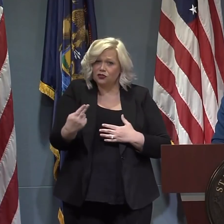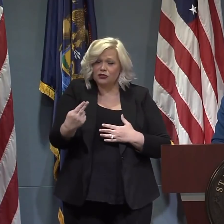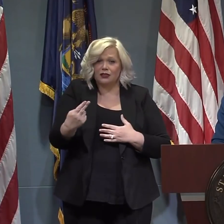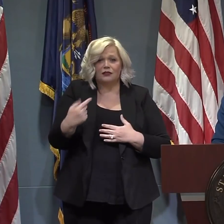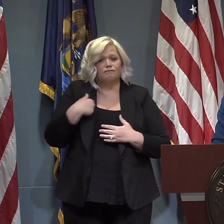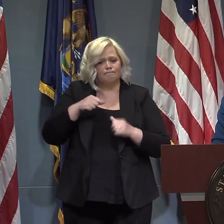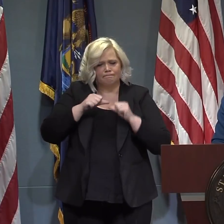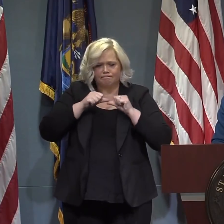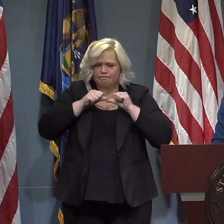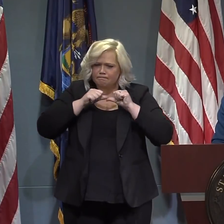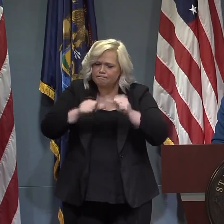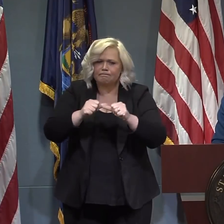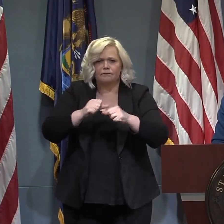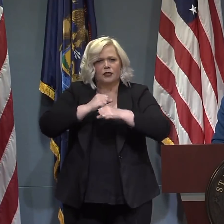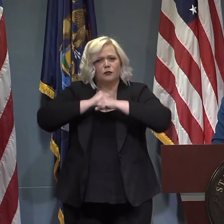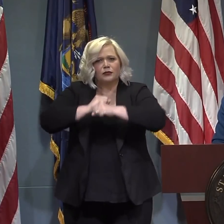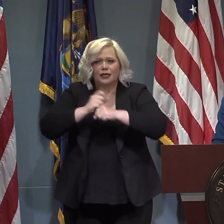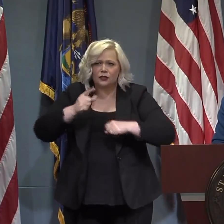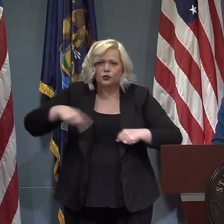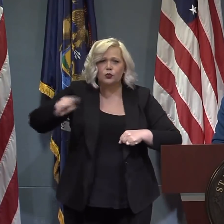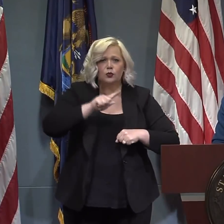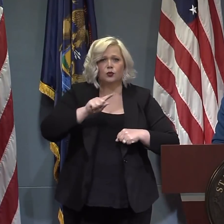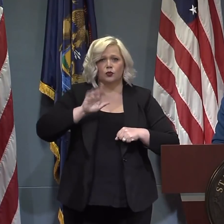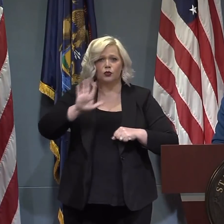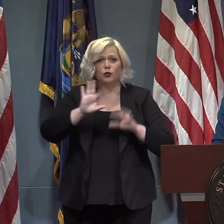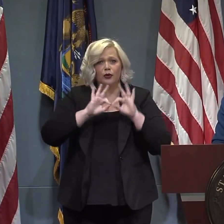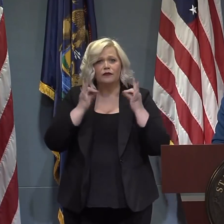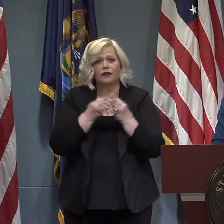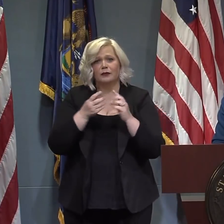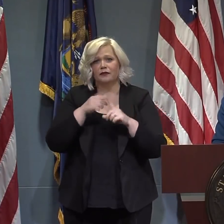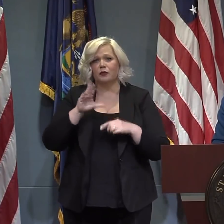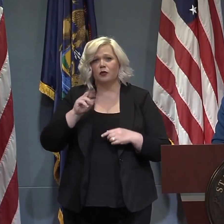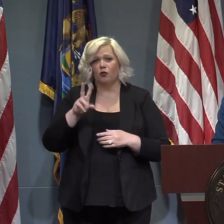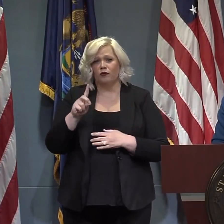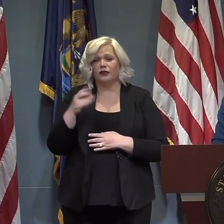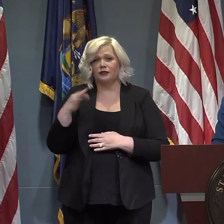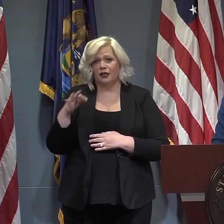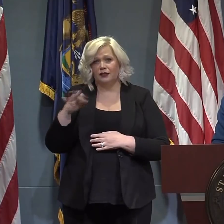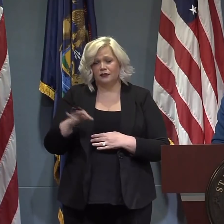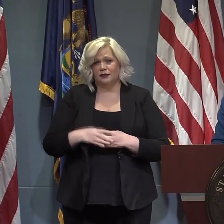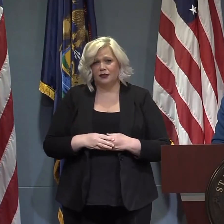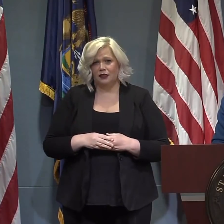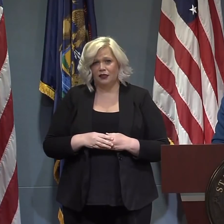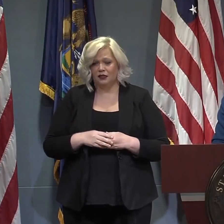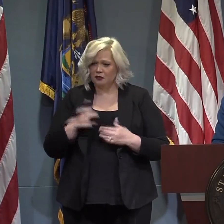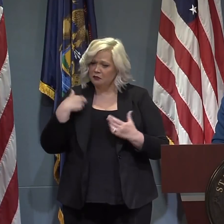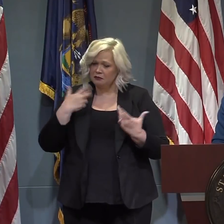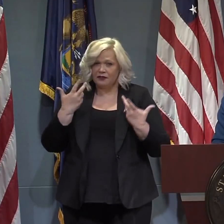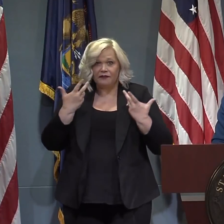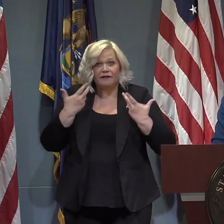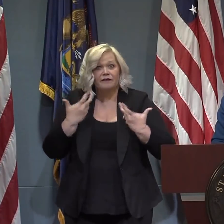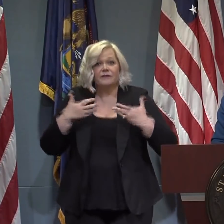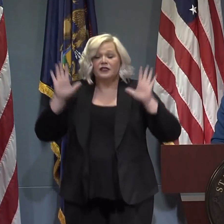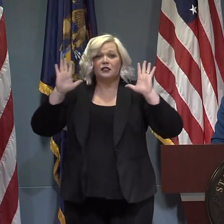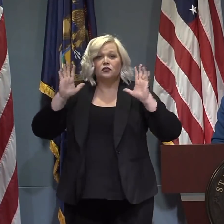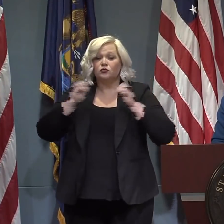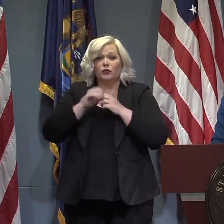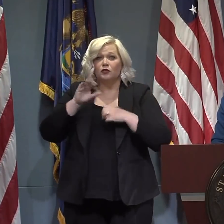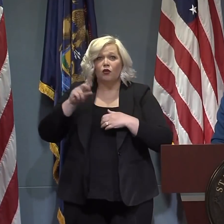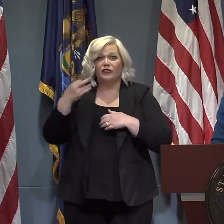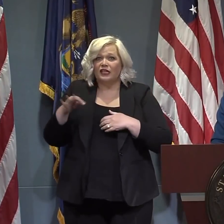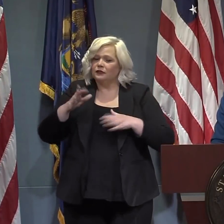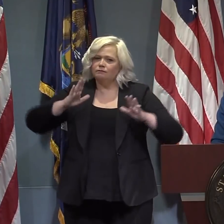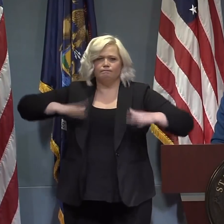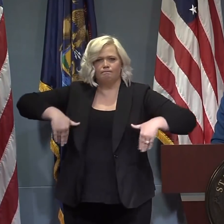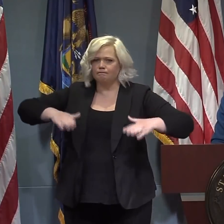my power as your governor to protect you and your families from COVID-19. We are not out of the woods yet.